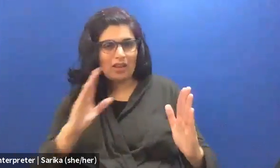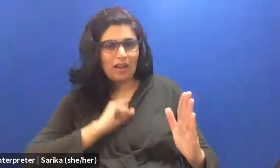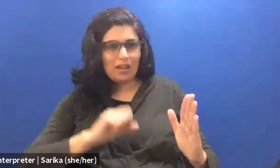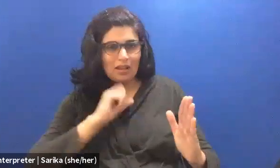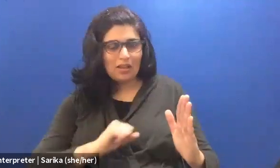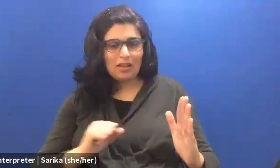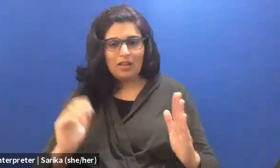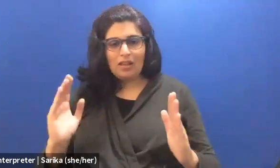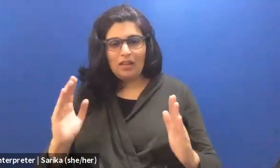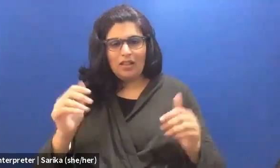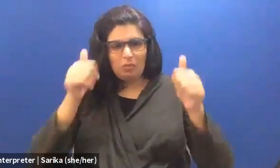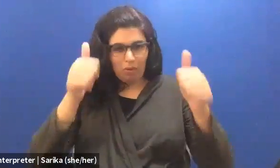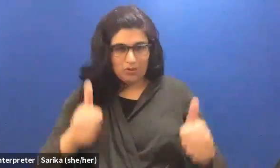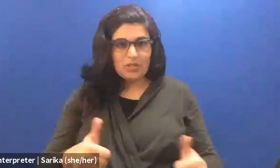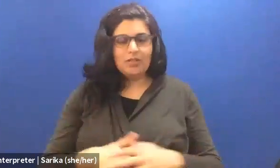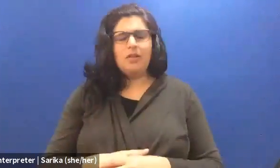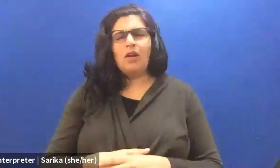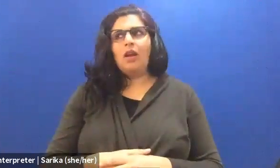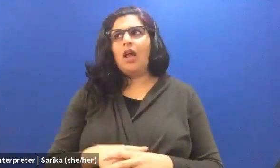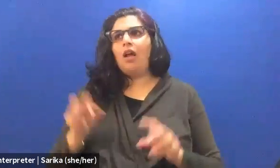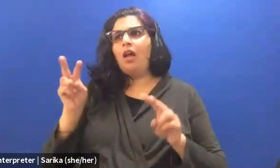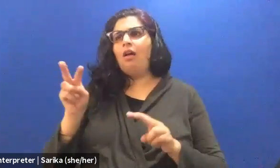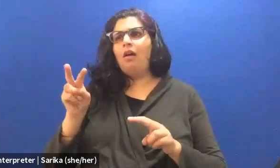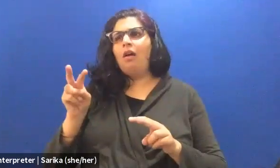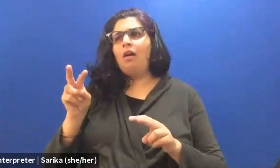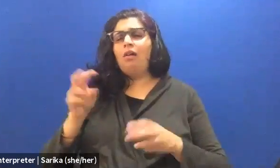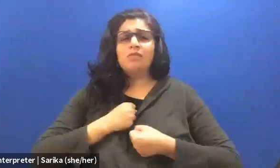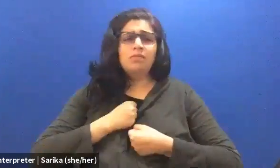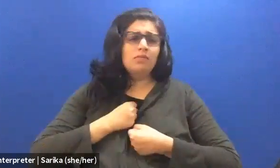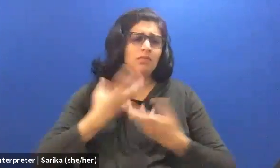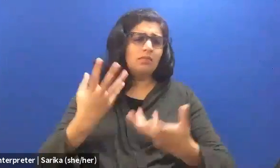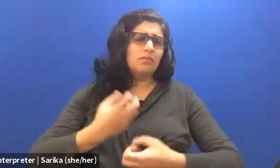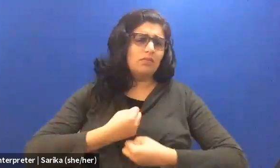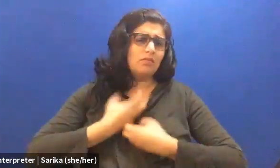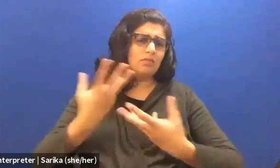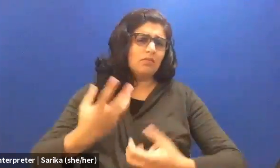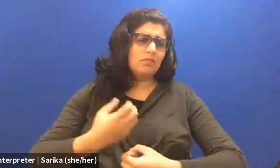And I just really am impressed by what she shared, because,